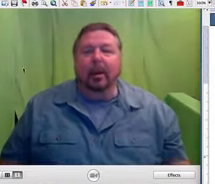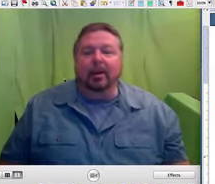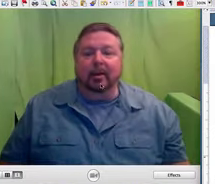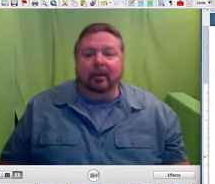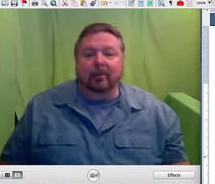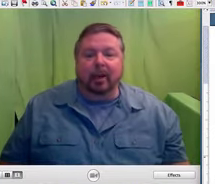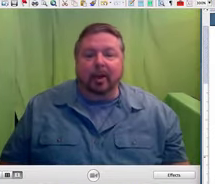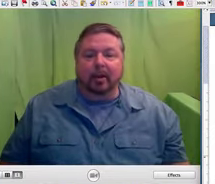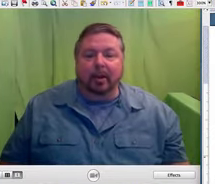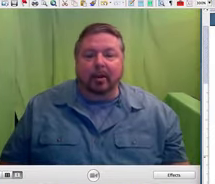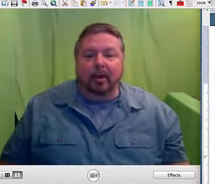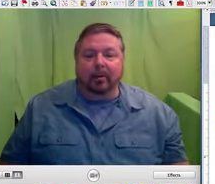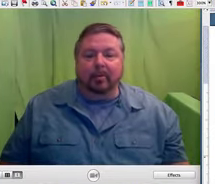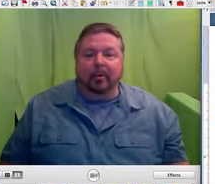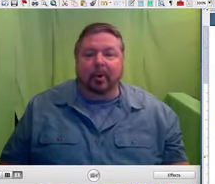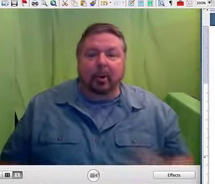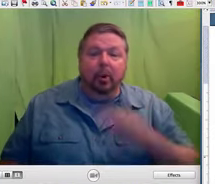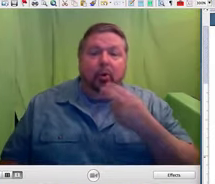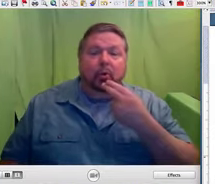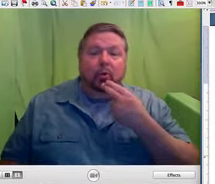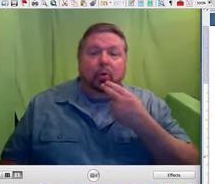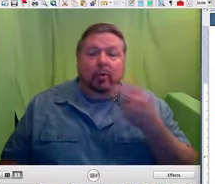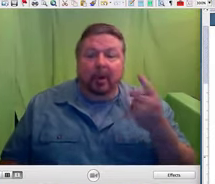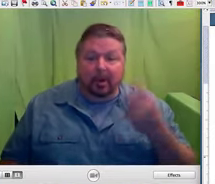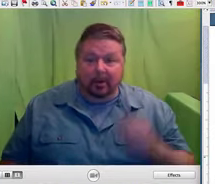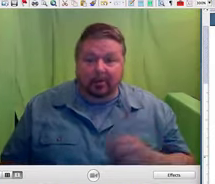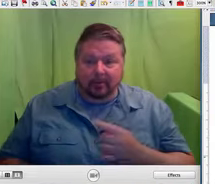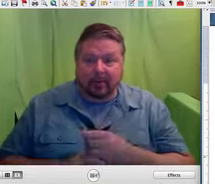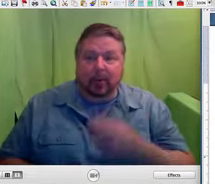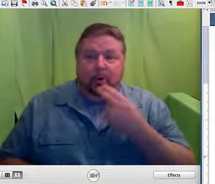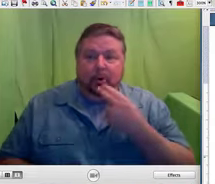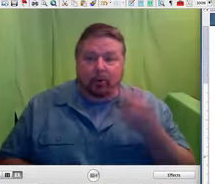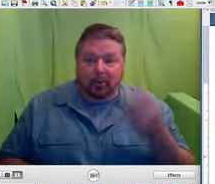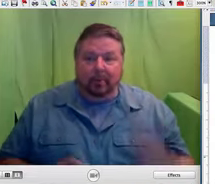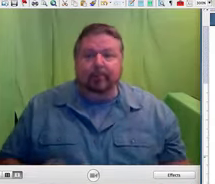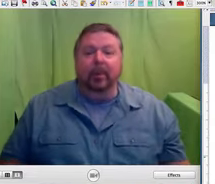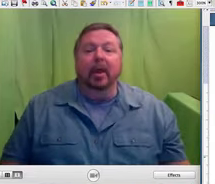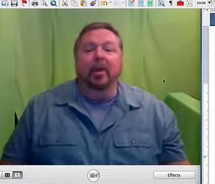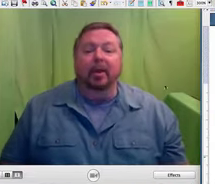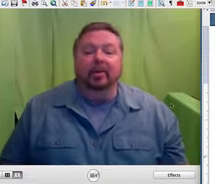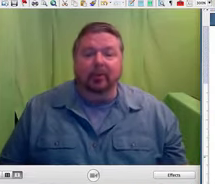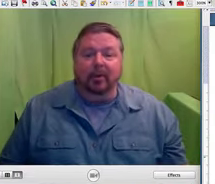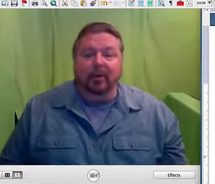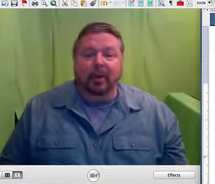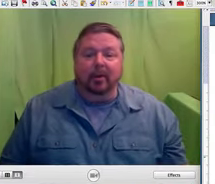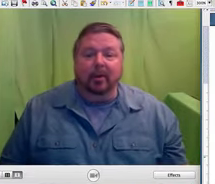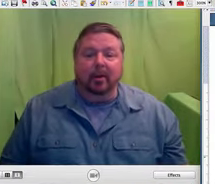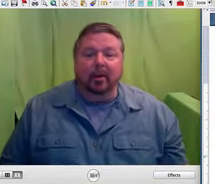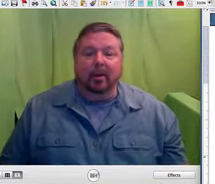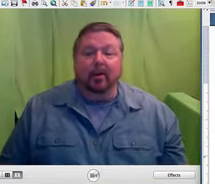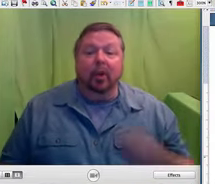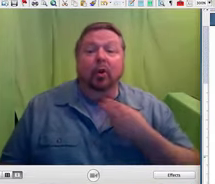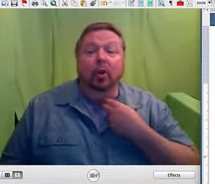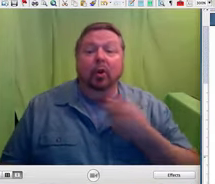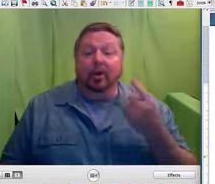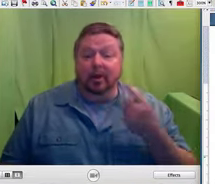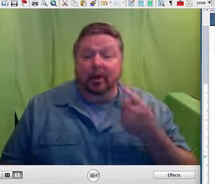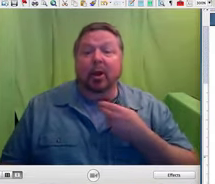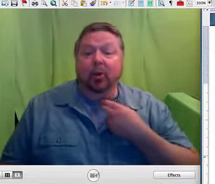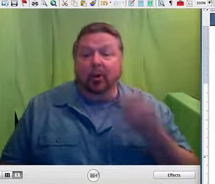And then yesterday, that bird cooed, right? Cooed. That's different than they